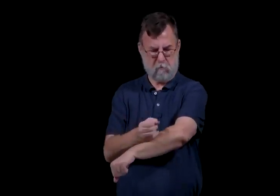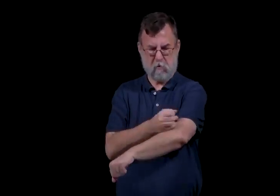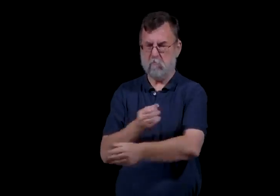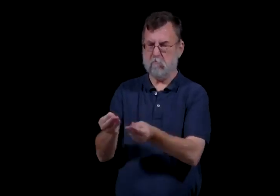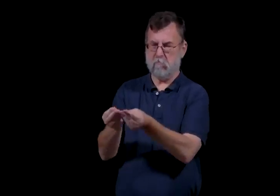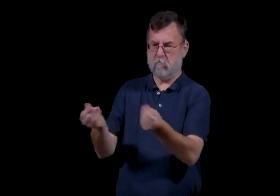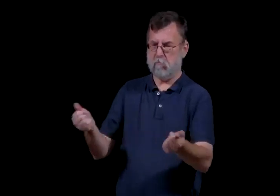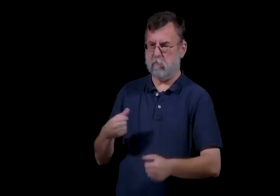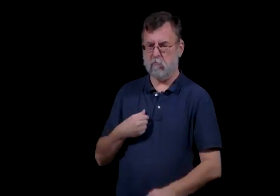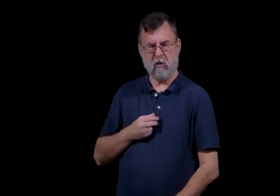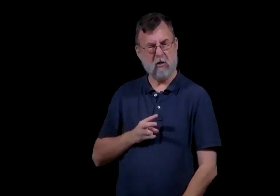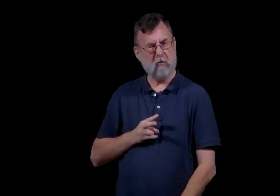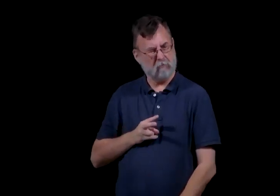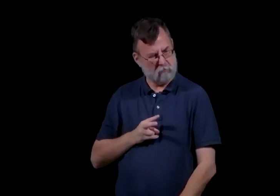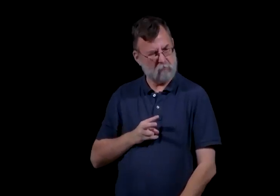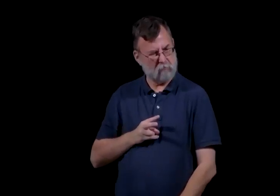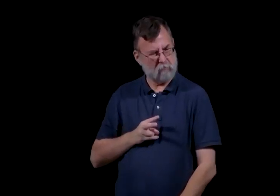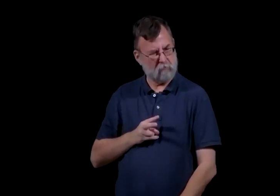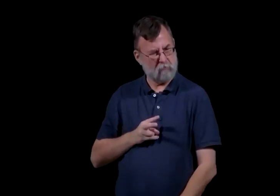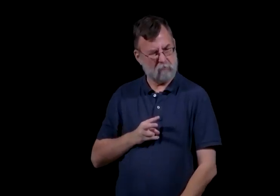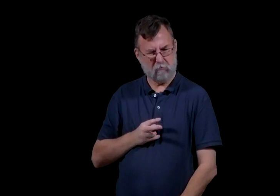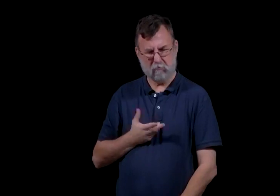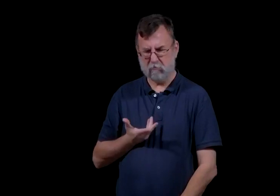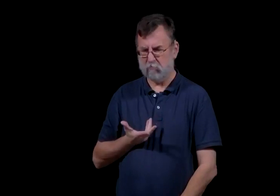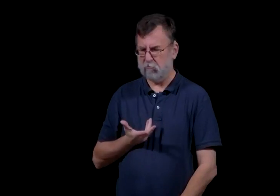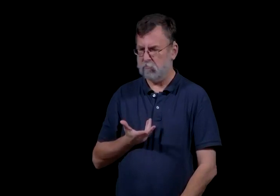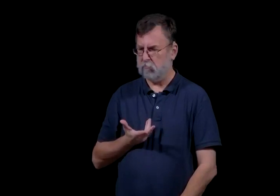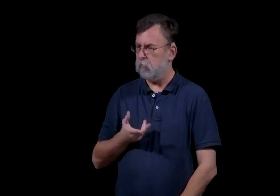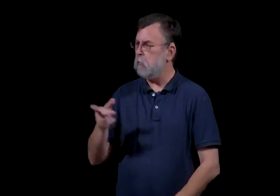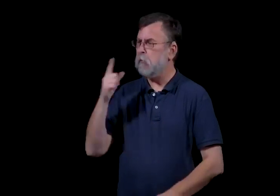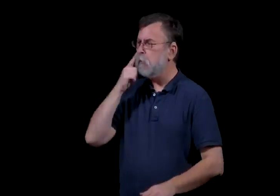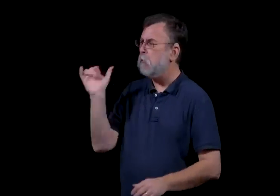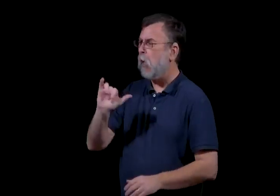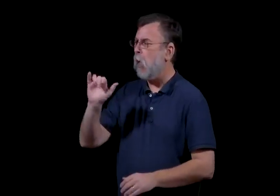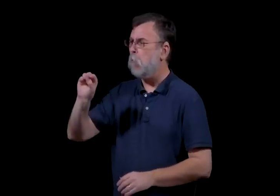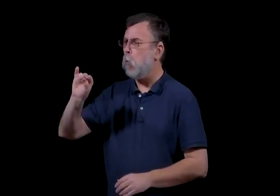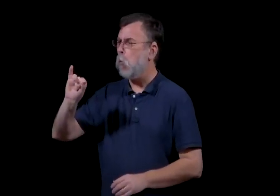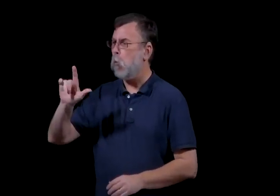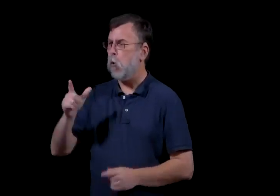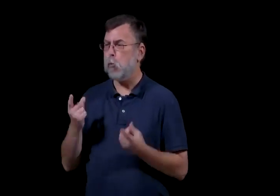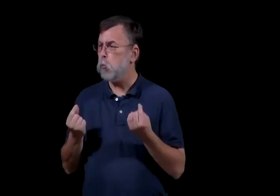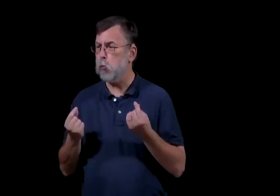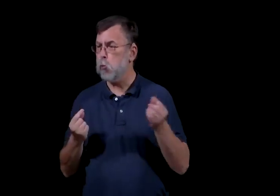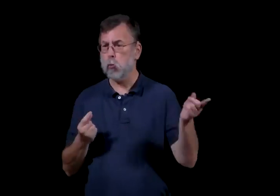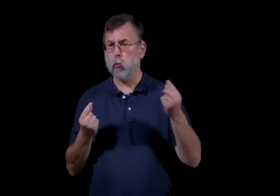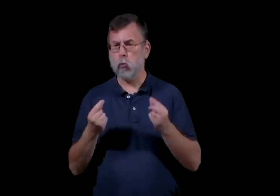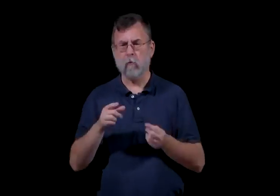something that would help get away, make those warts go away from the bee bites. It's the same as